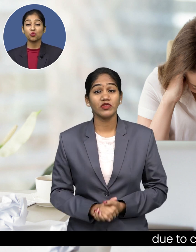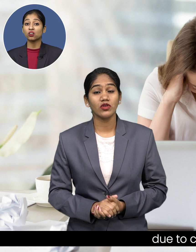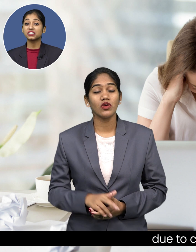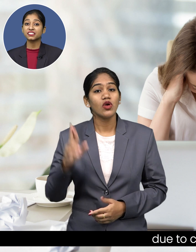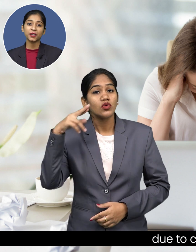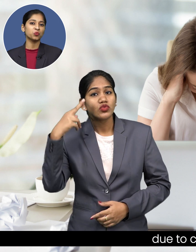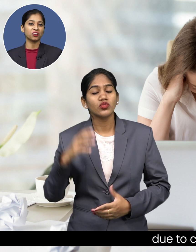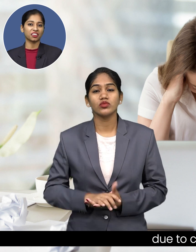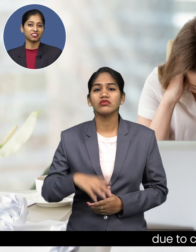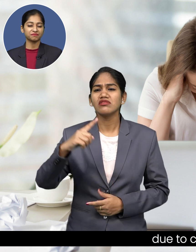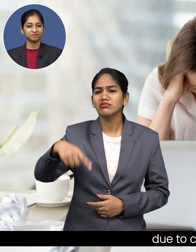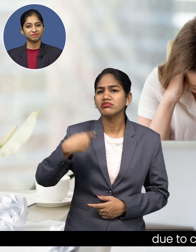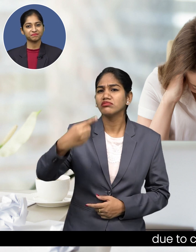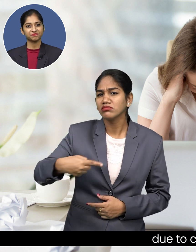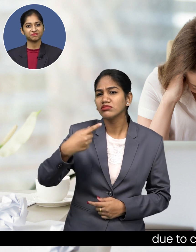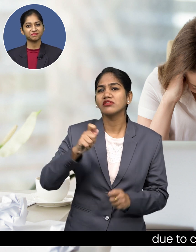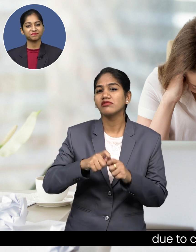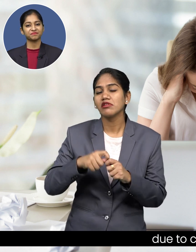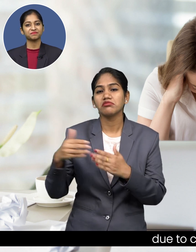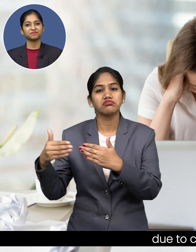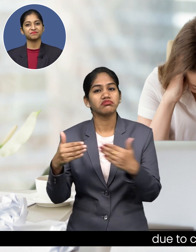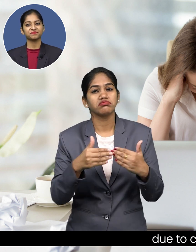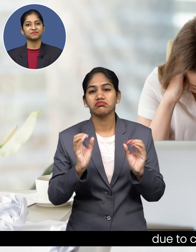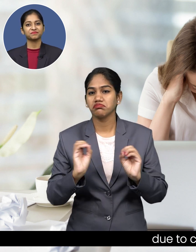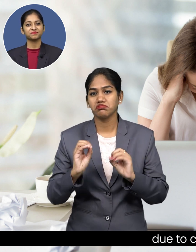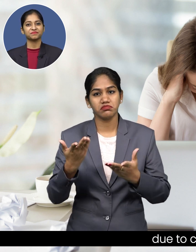due to constant working.